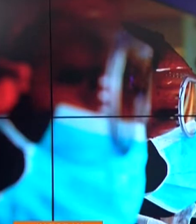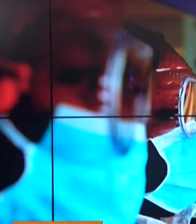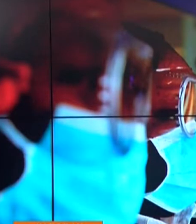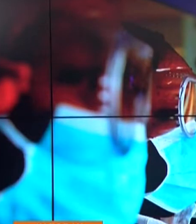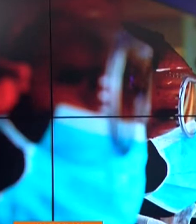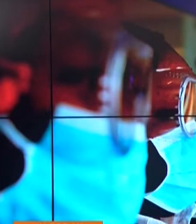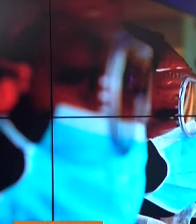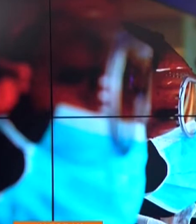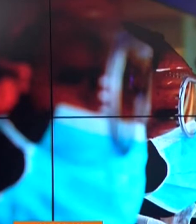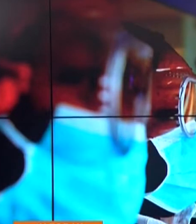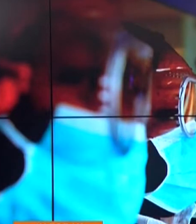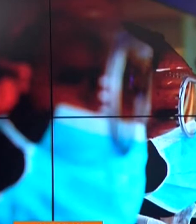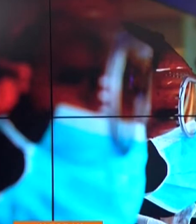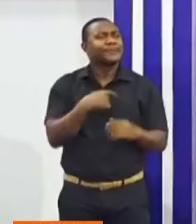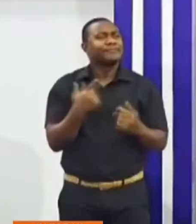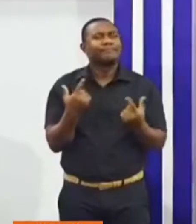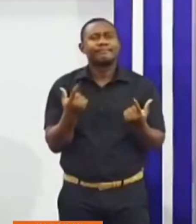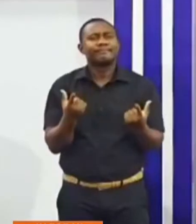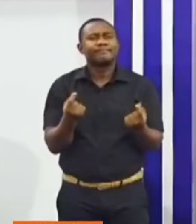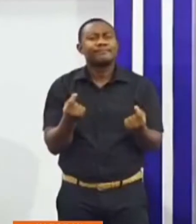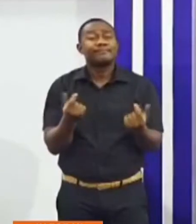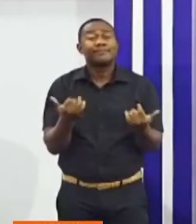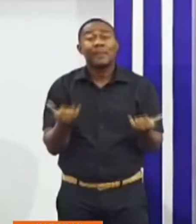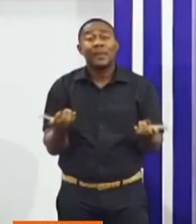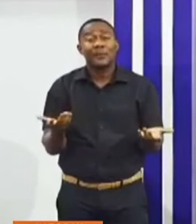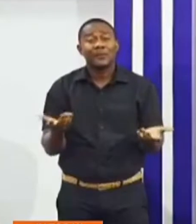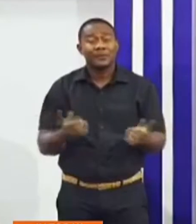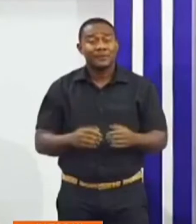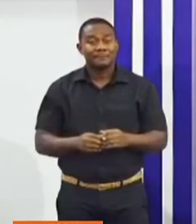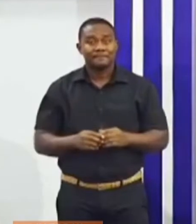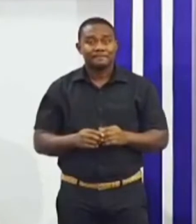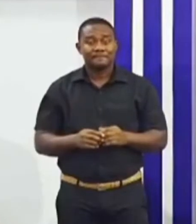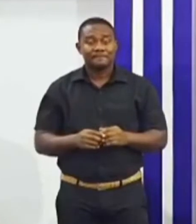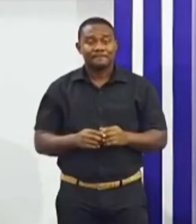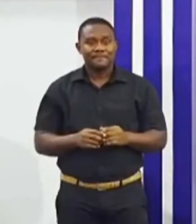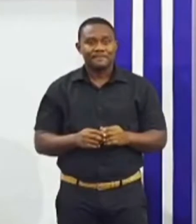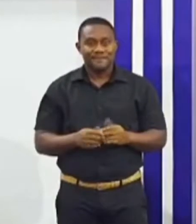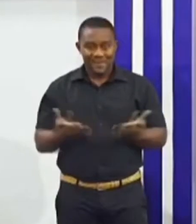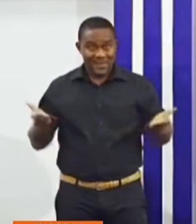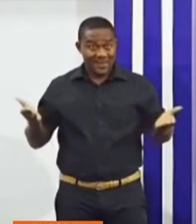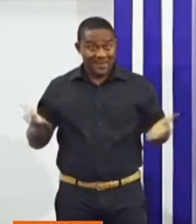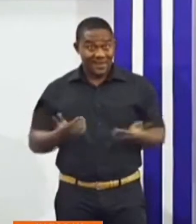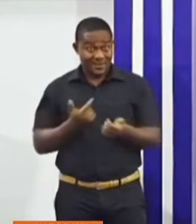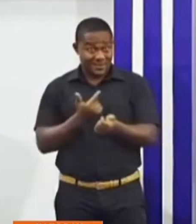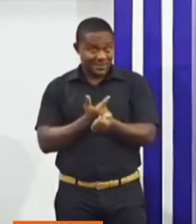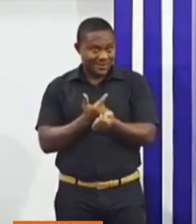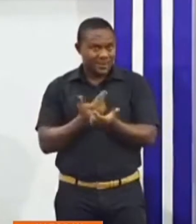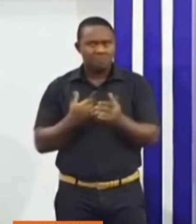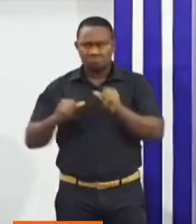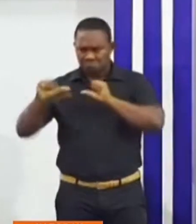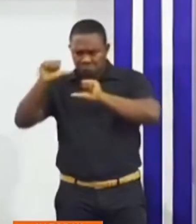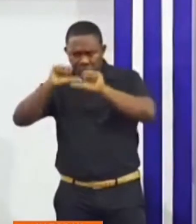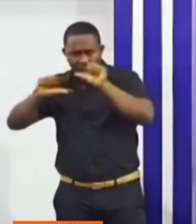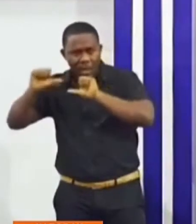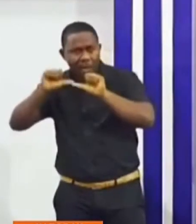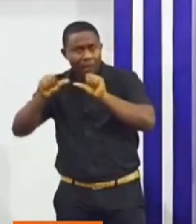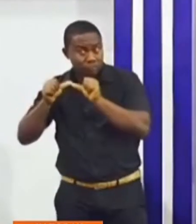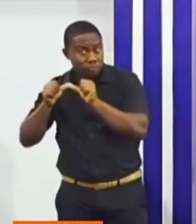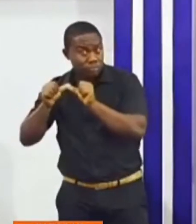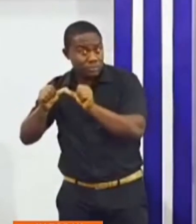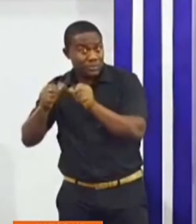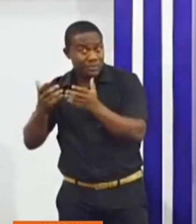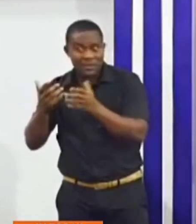briefing that ended a while ago fortunately for us in our country the scientists are yet to tell us